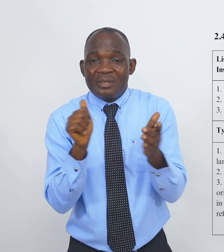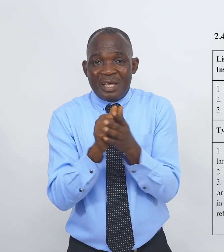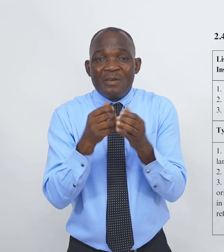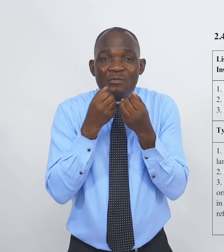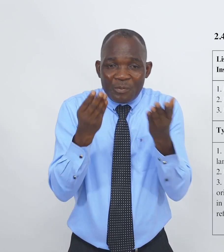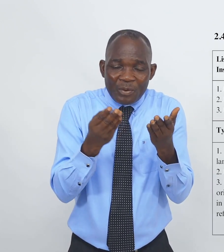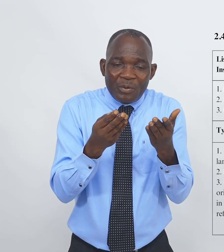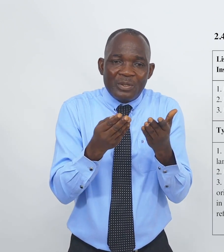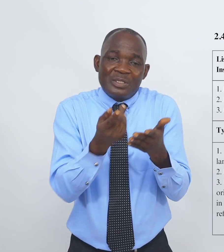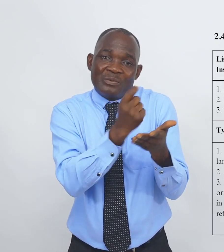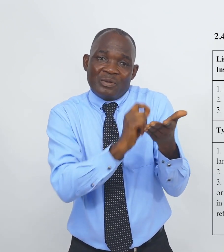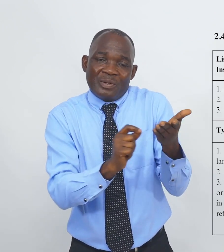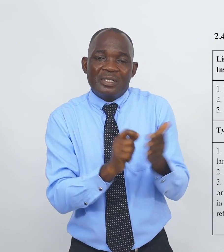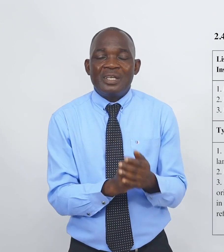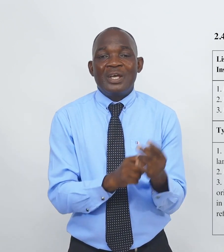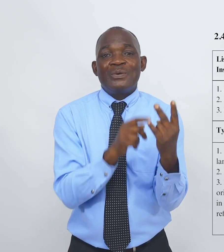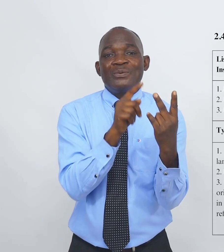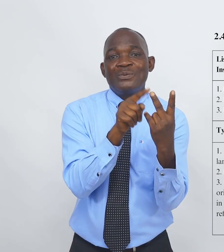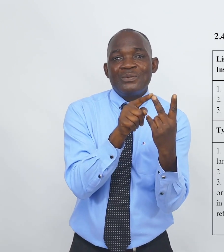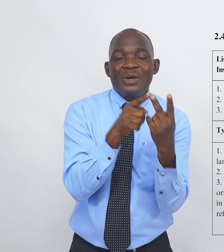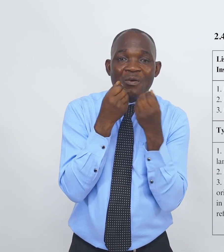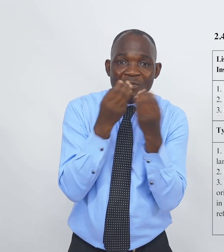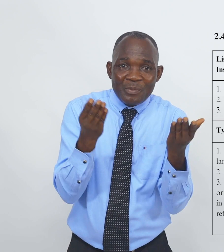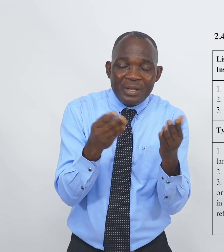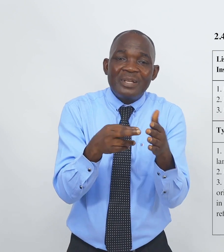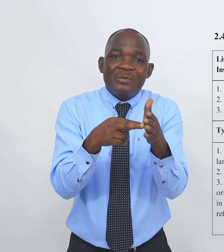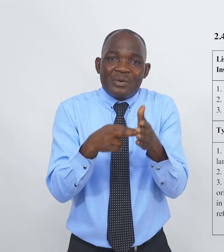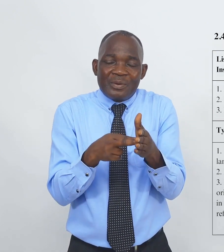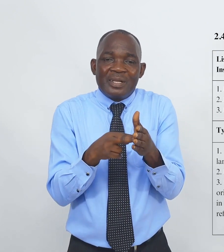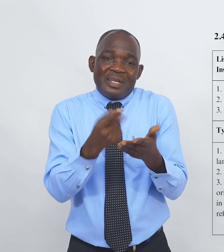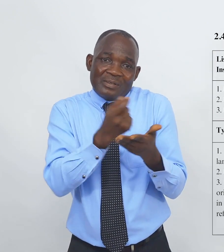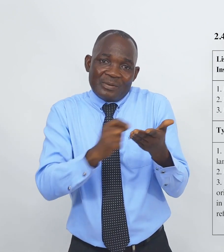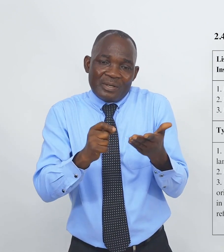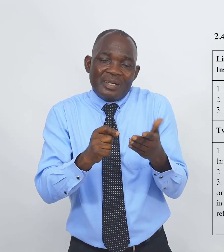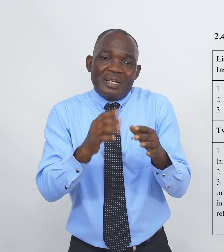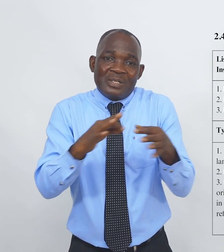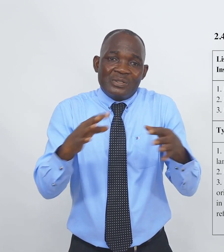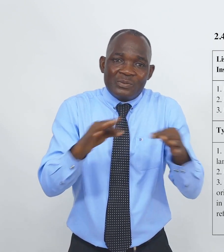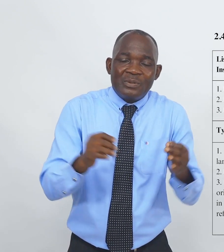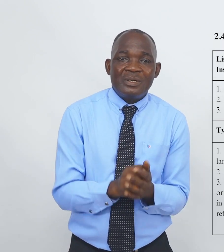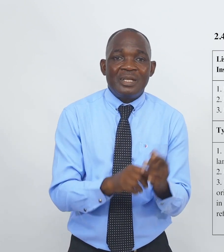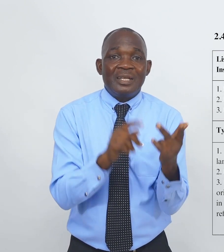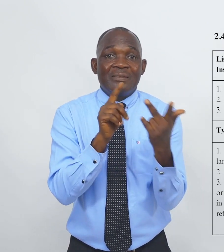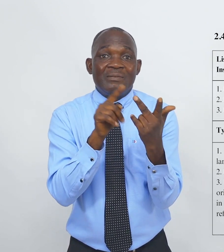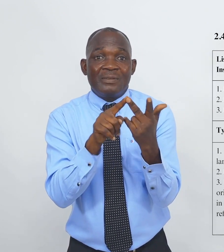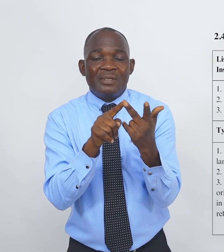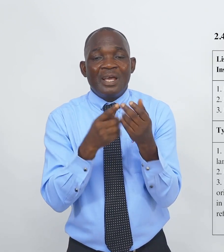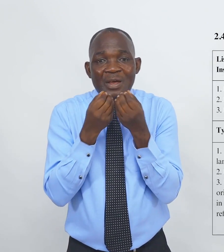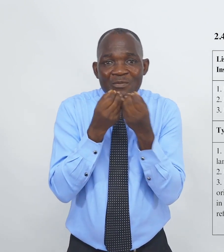is held. 2. Information requiring a written transcript. 3. Information to be